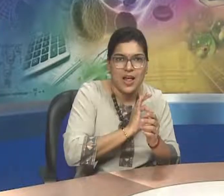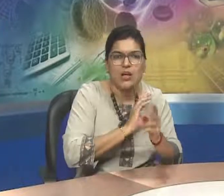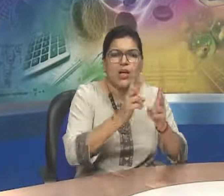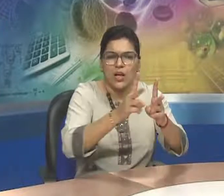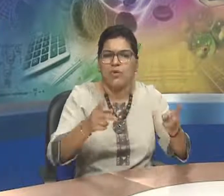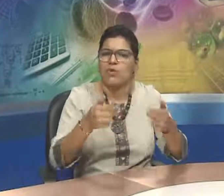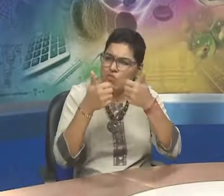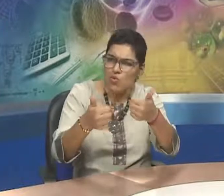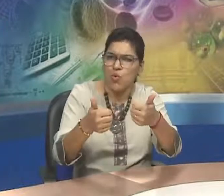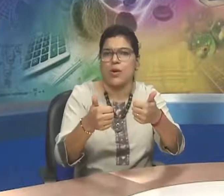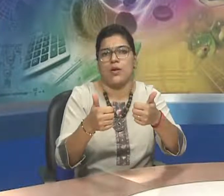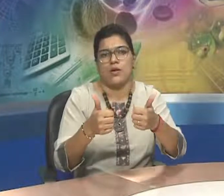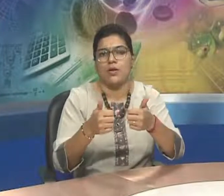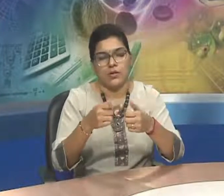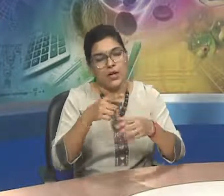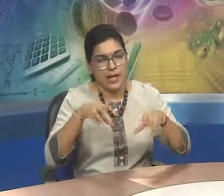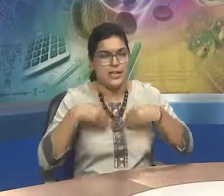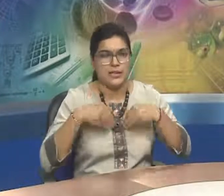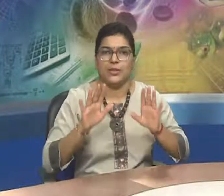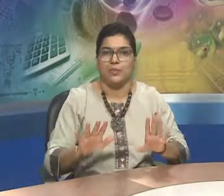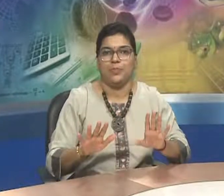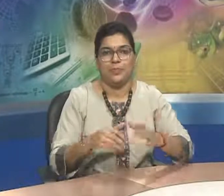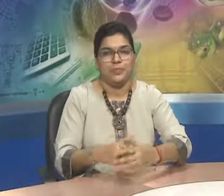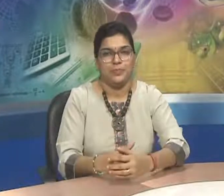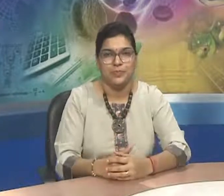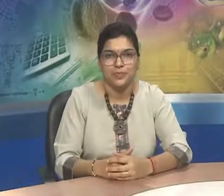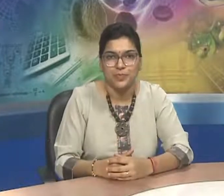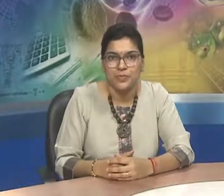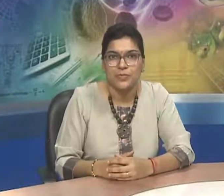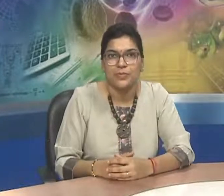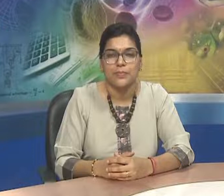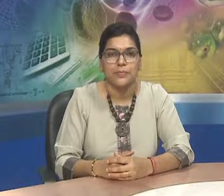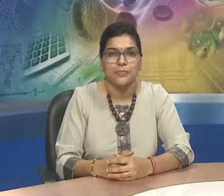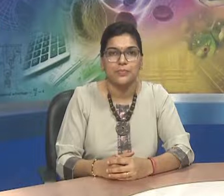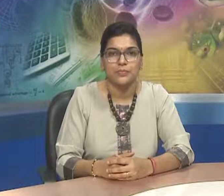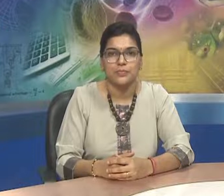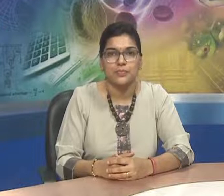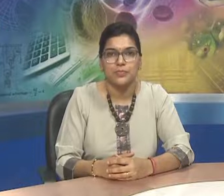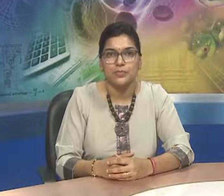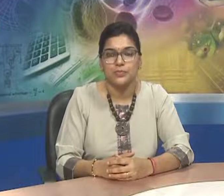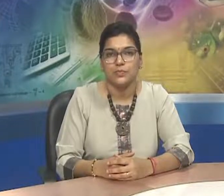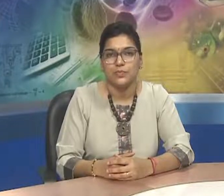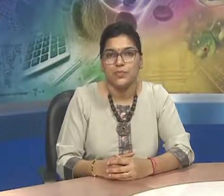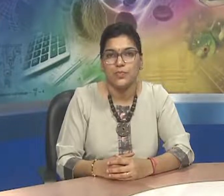So, the person can follow any religion as per their family tradition.